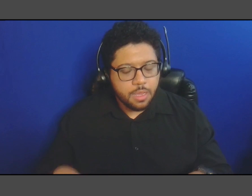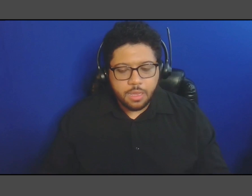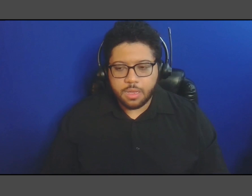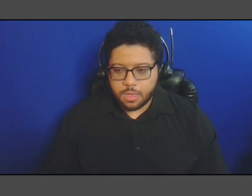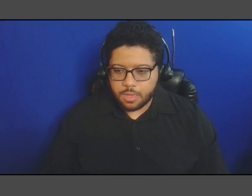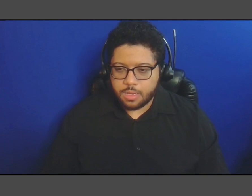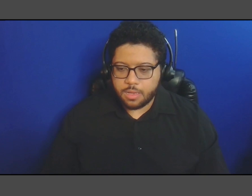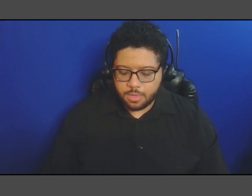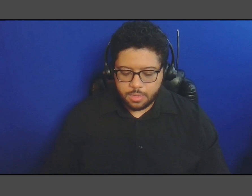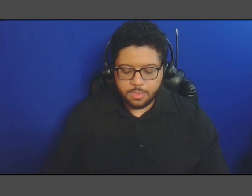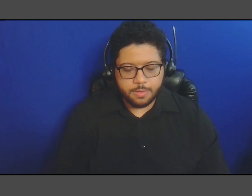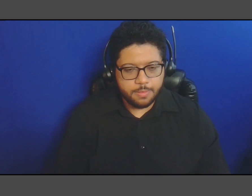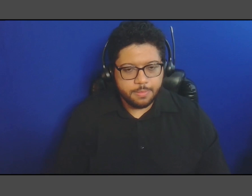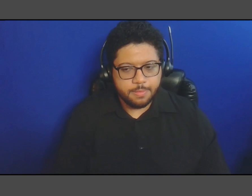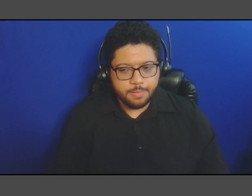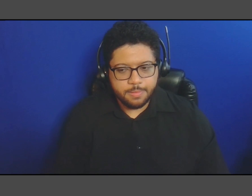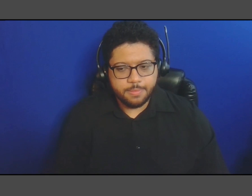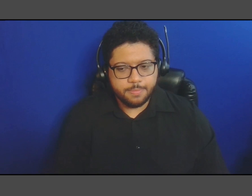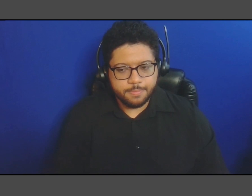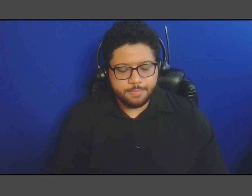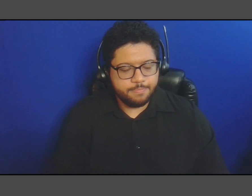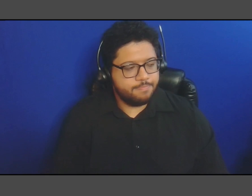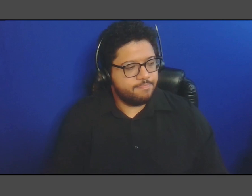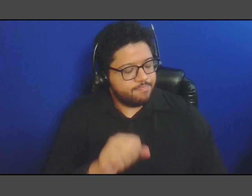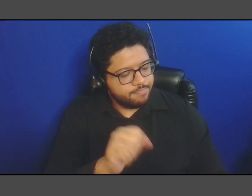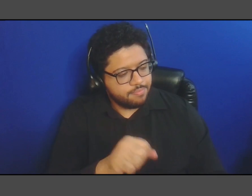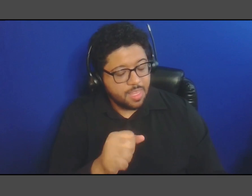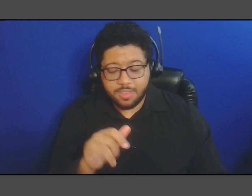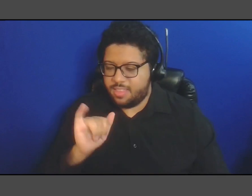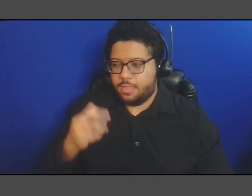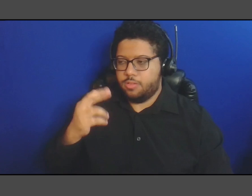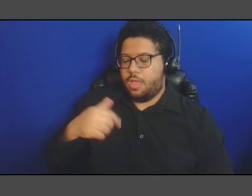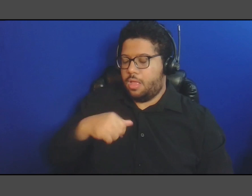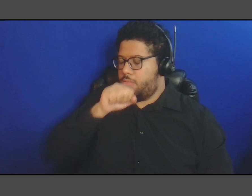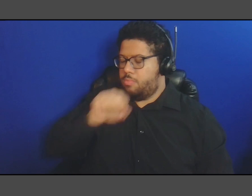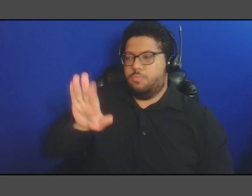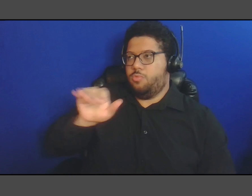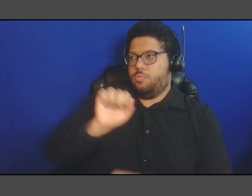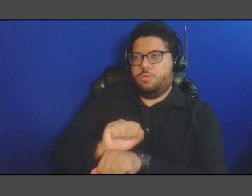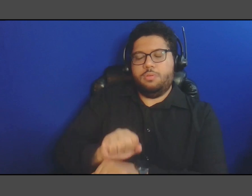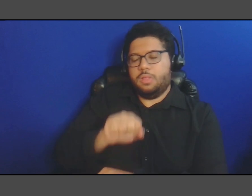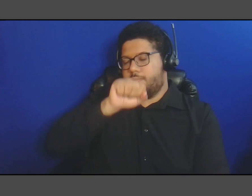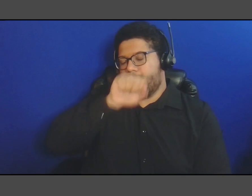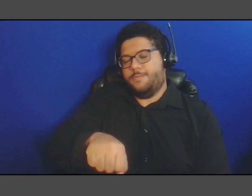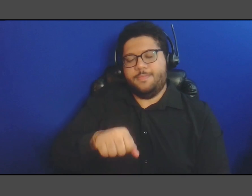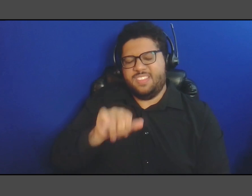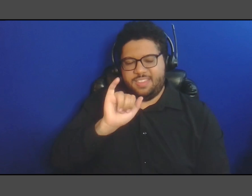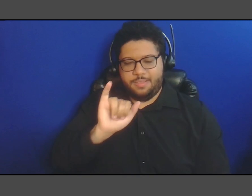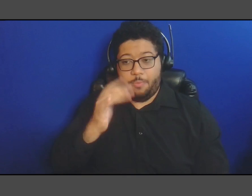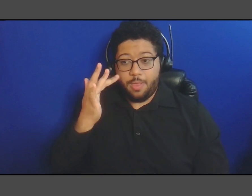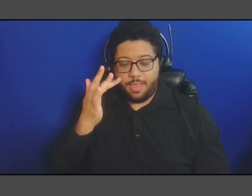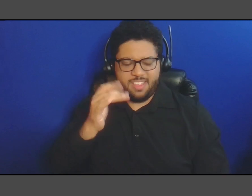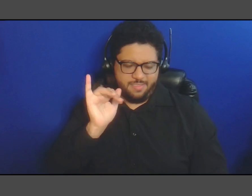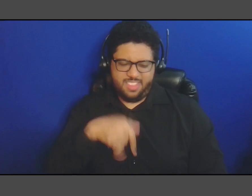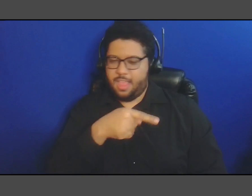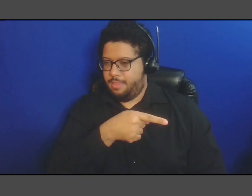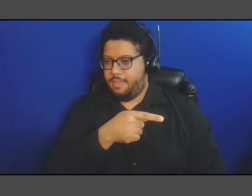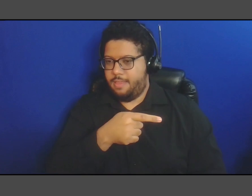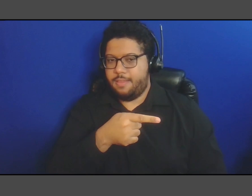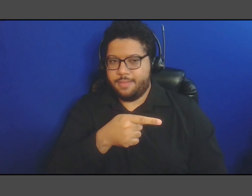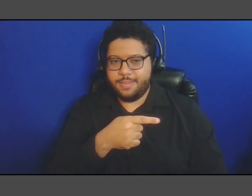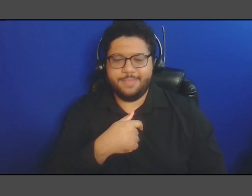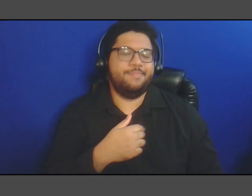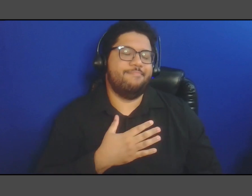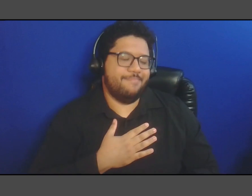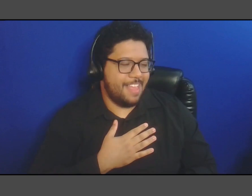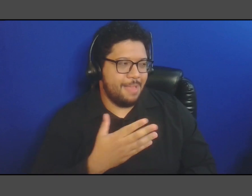Yes. So that's why I love what you're doing. That's why I love what Thank you're you. doing. We love that you love what I'm